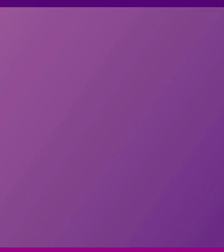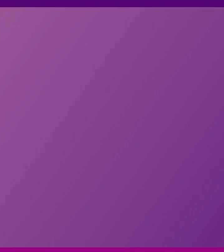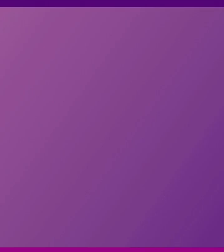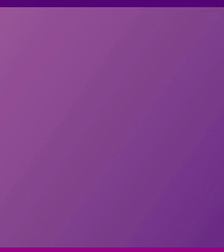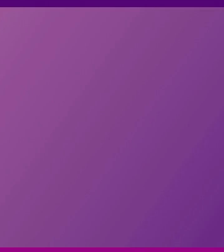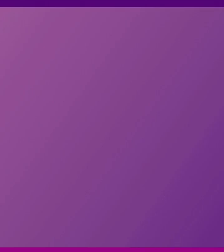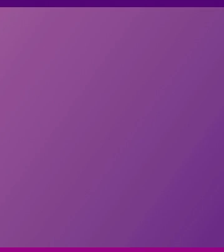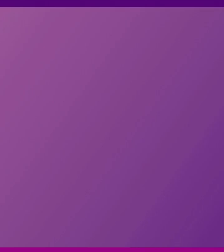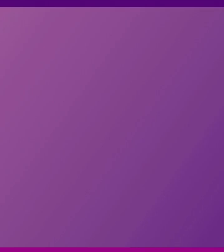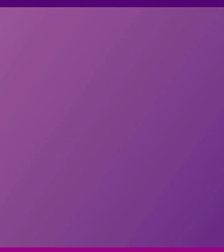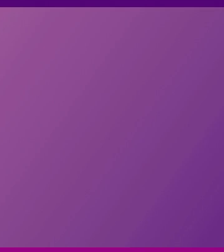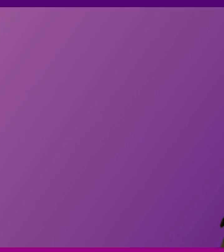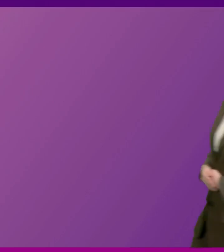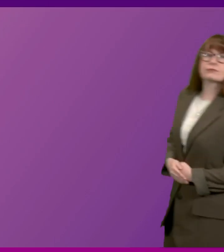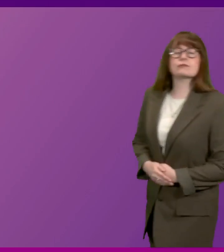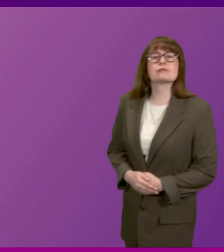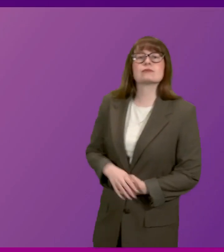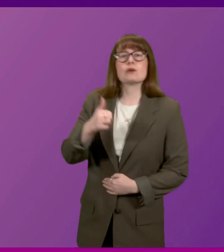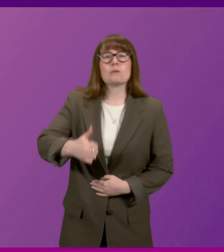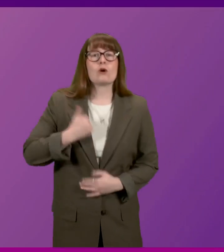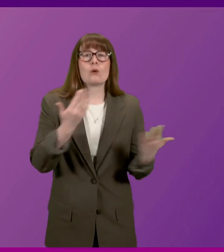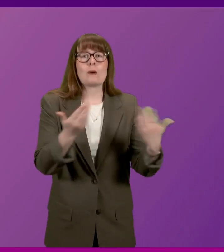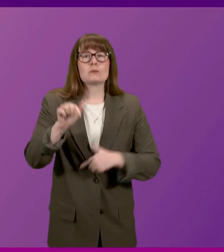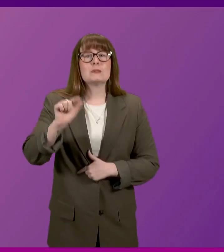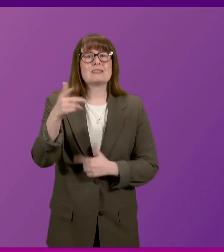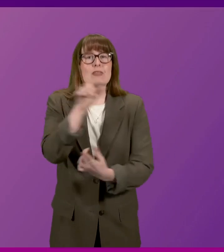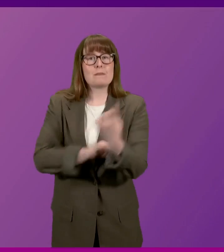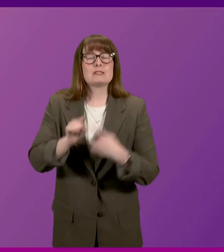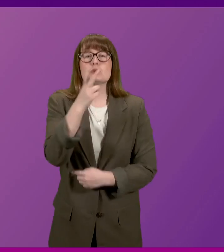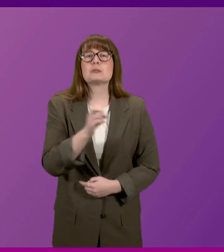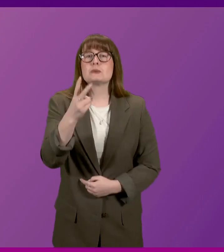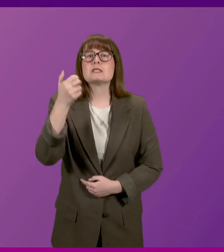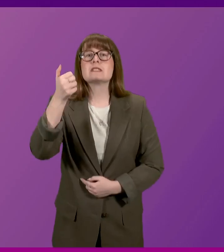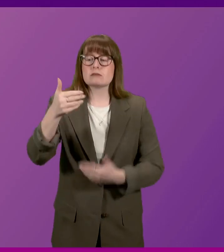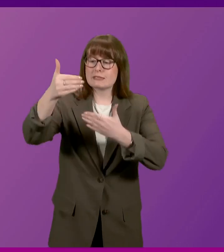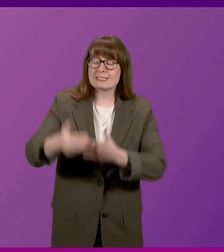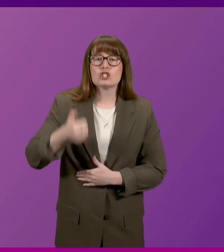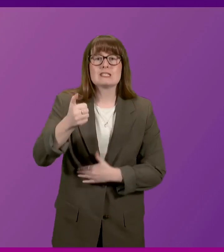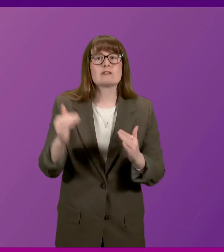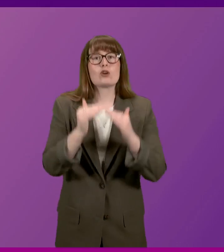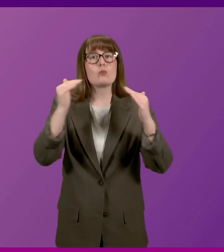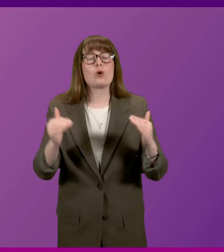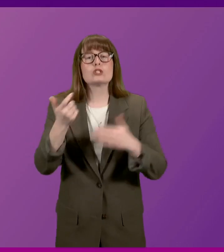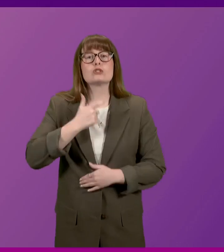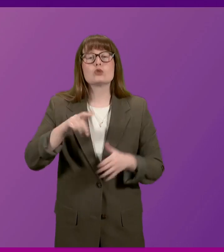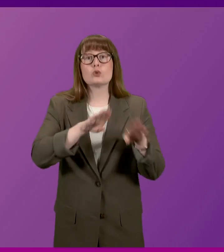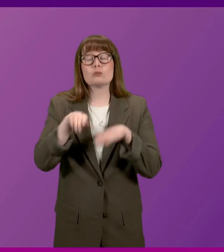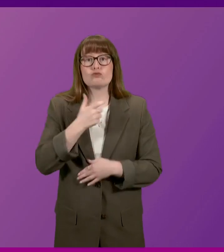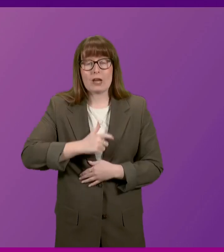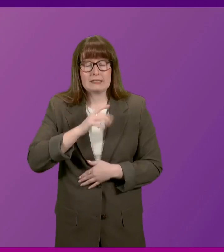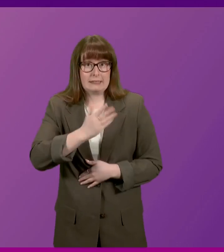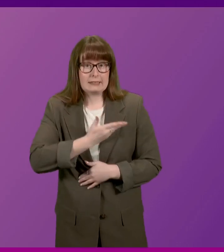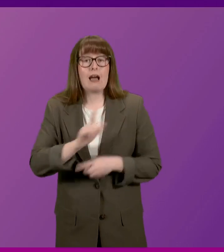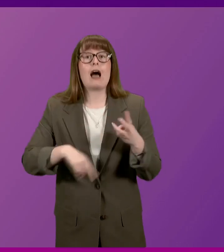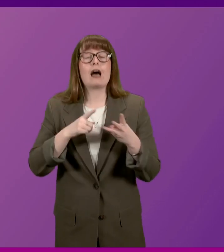Good morning and welcome to the 7th meeting of 2026 in Session 6 of the Equalities, Human Rights and Civil Justice